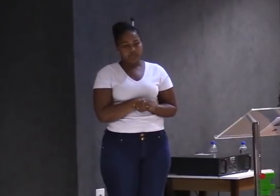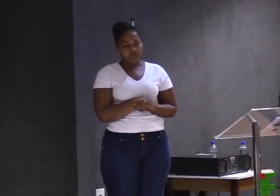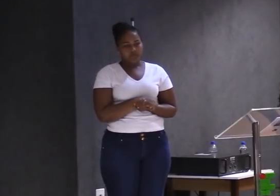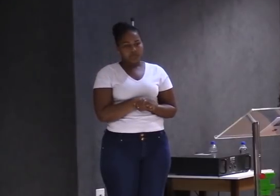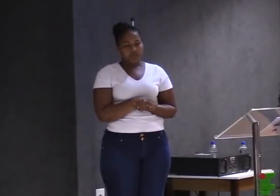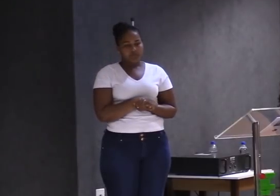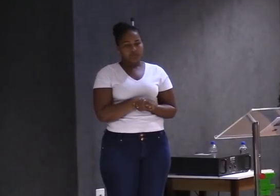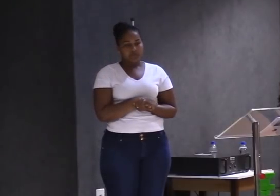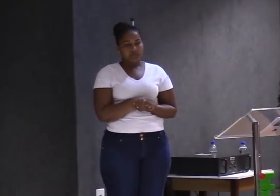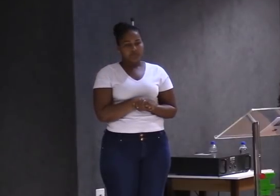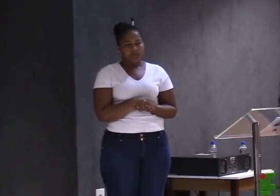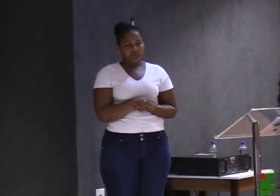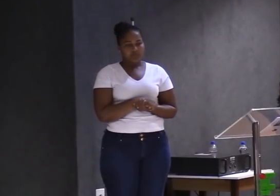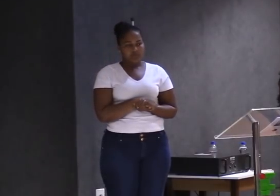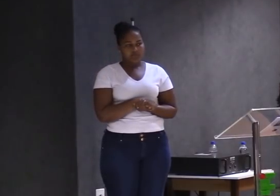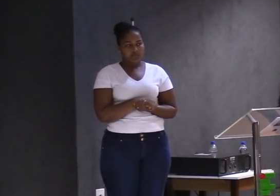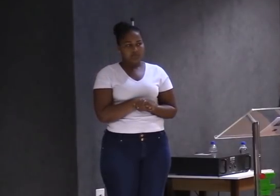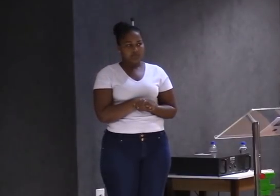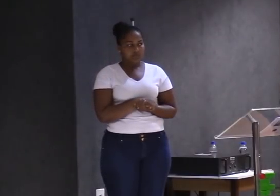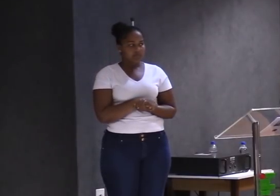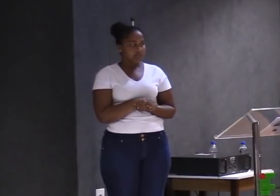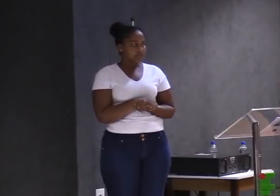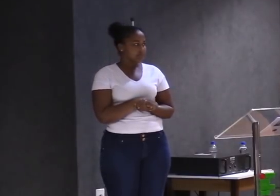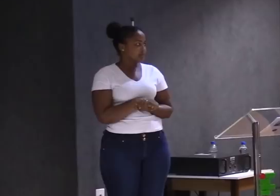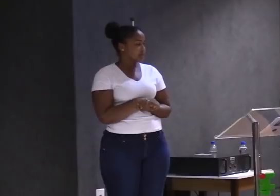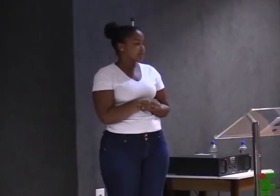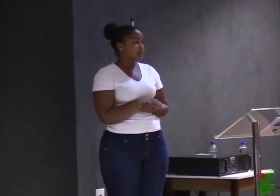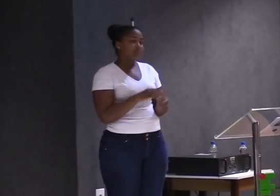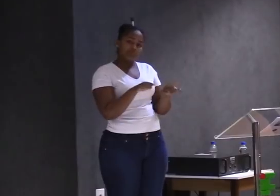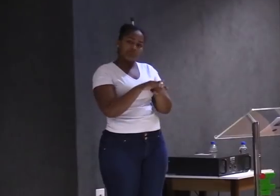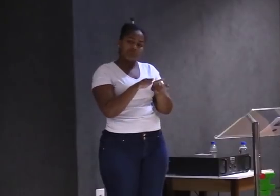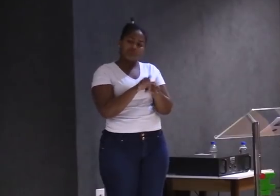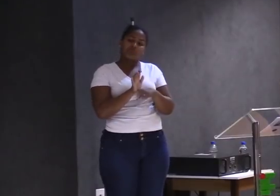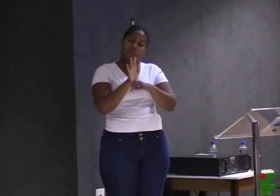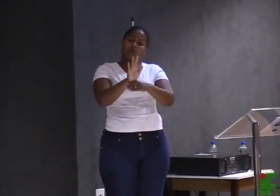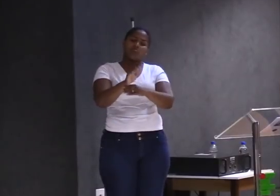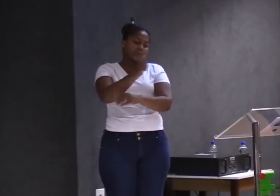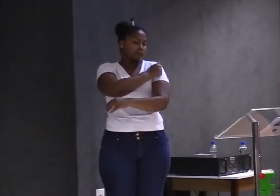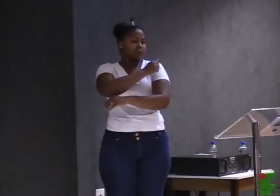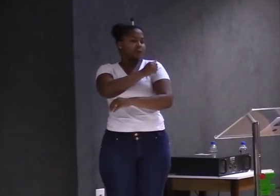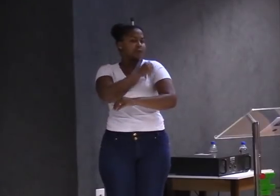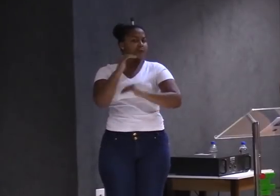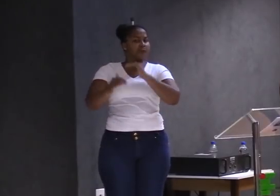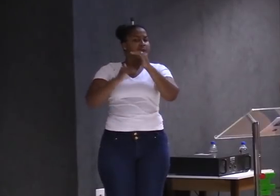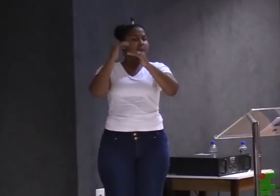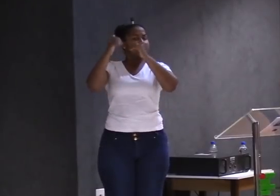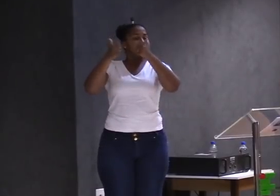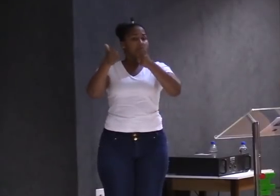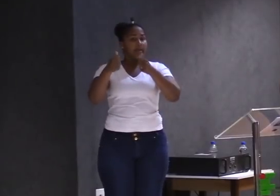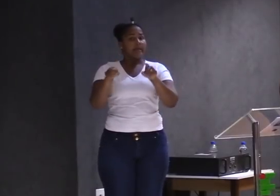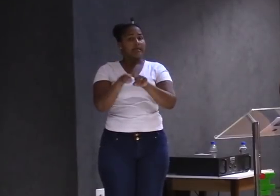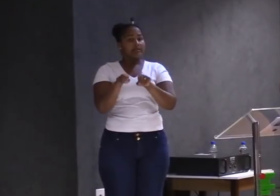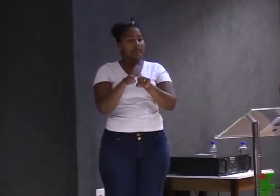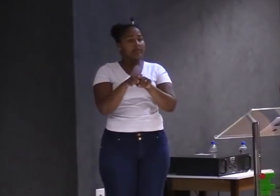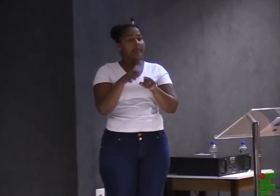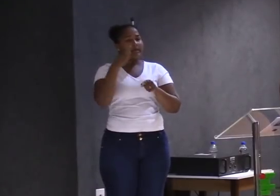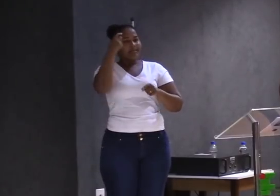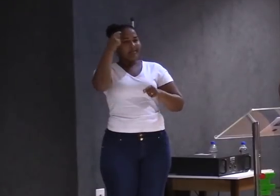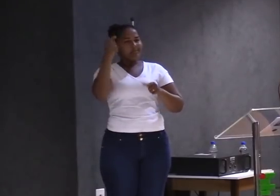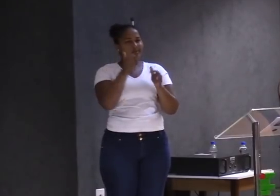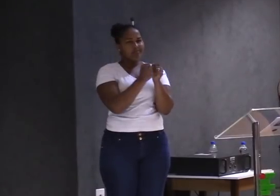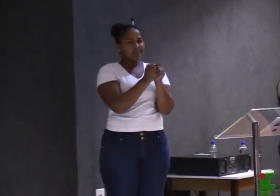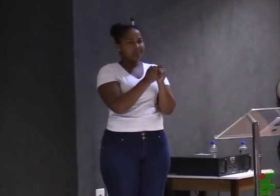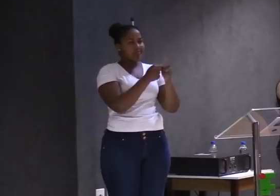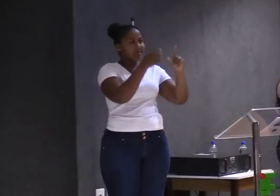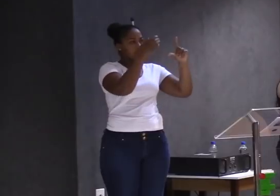kind of follow their own progress. E também ajuda os estudantes a acompanharem o seu próprio desempenho, o seu